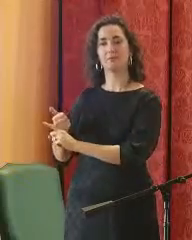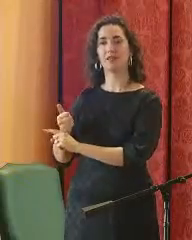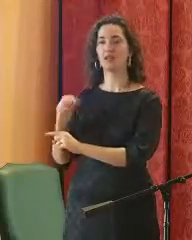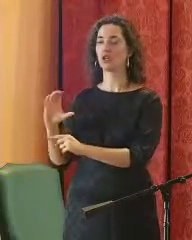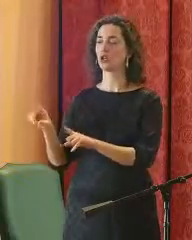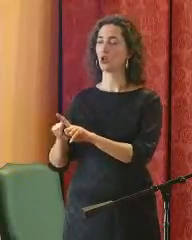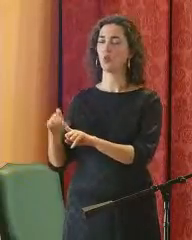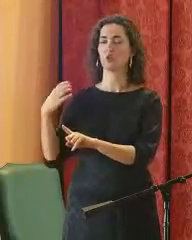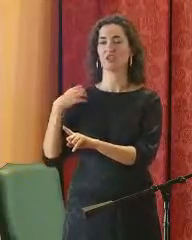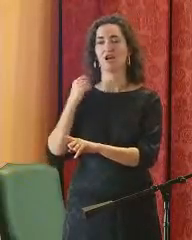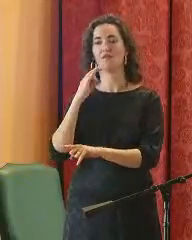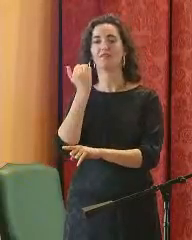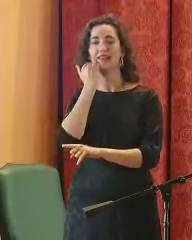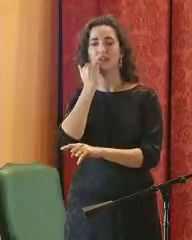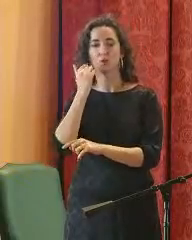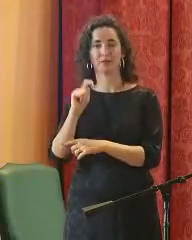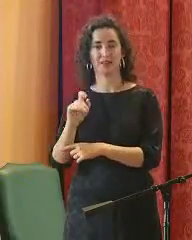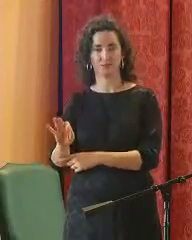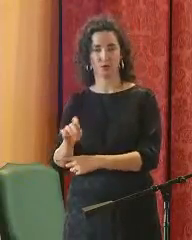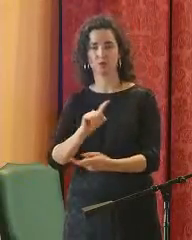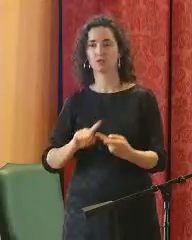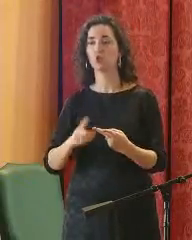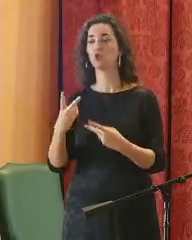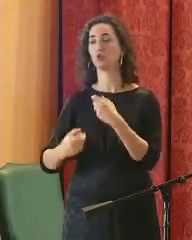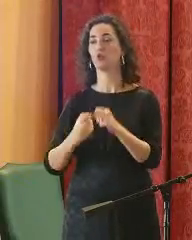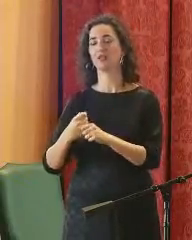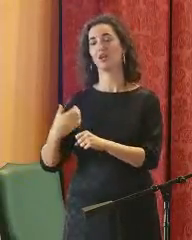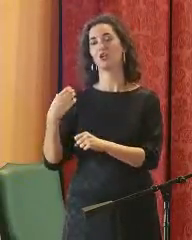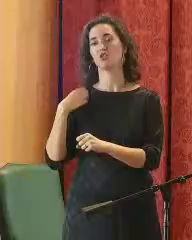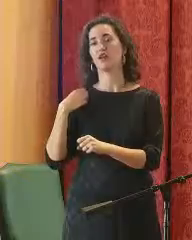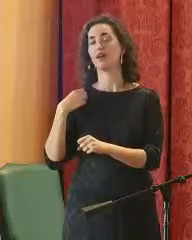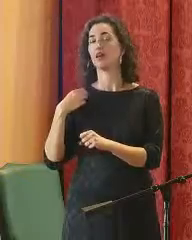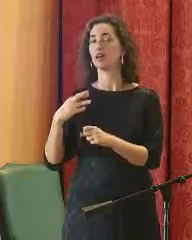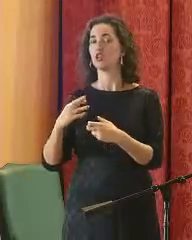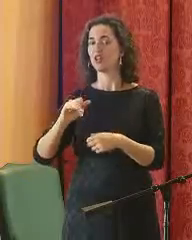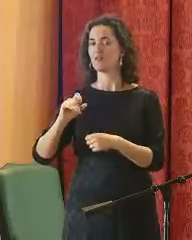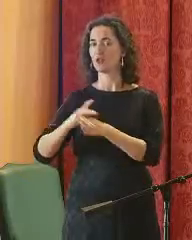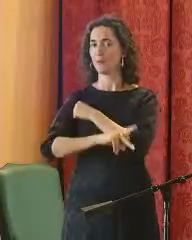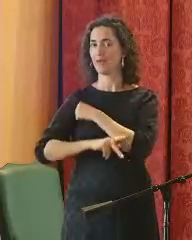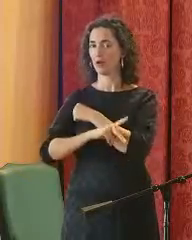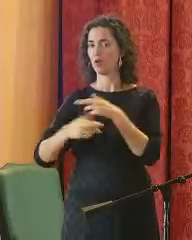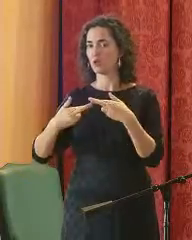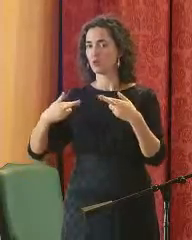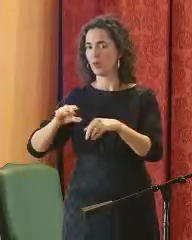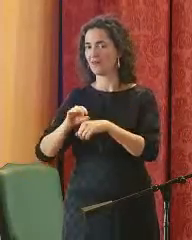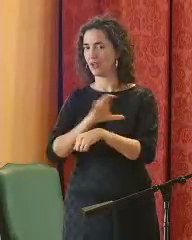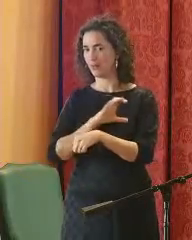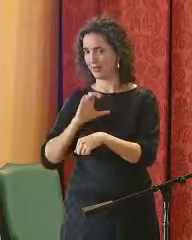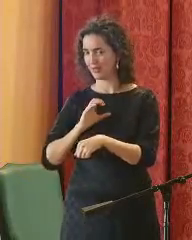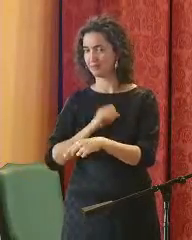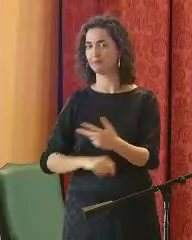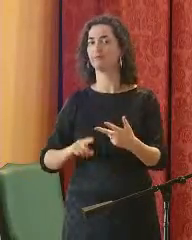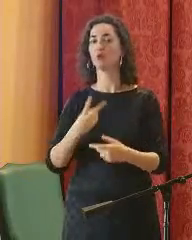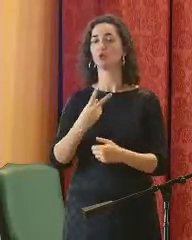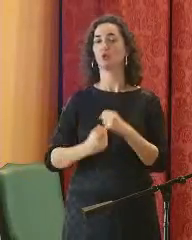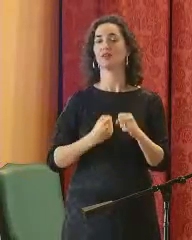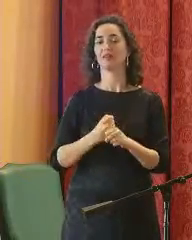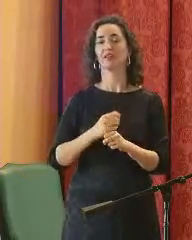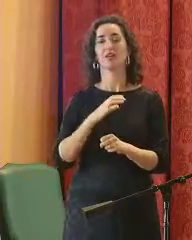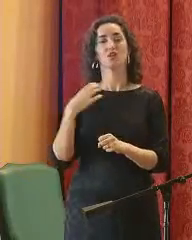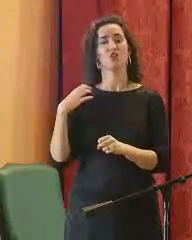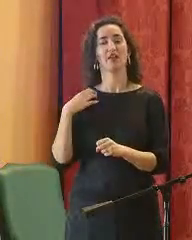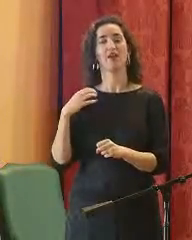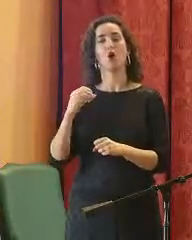Force, 2 years as chair of Jefferson Parish's Regional Advisory Committee, and 2 years as chair of OCDD's